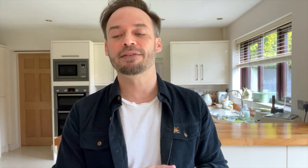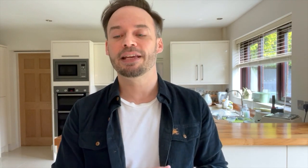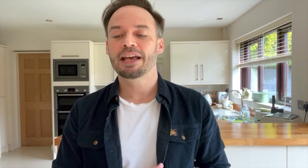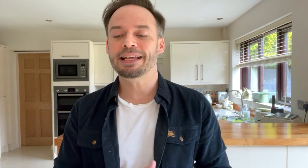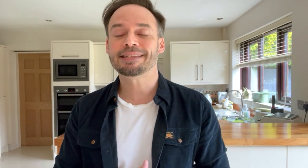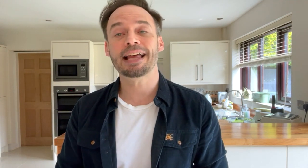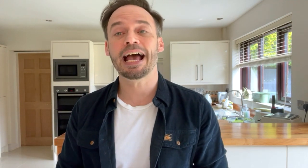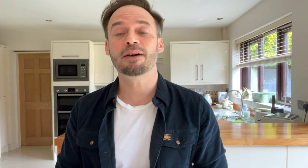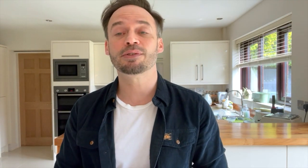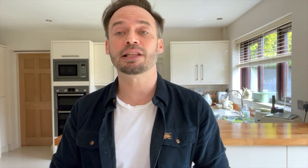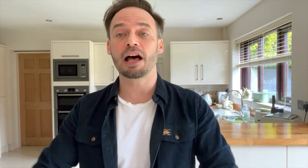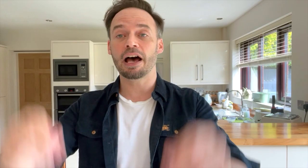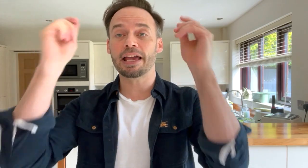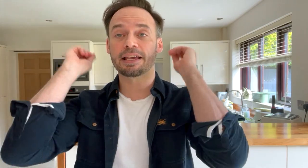it sounds like